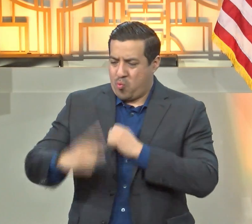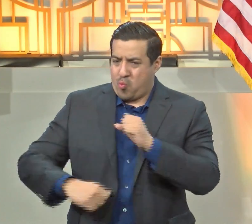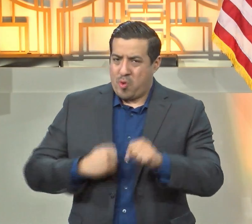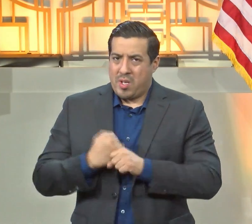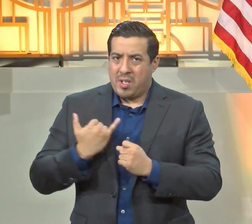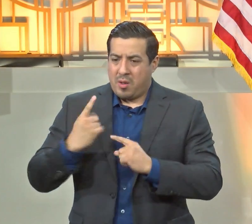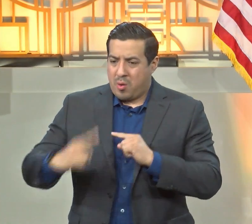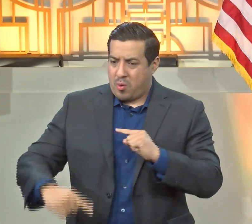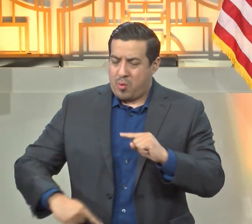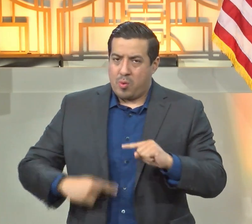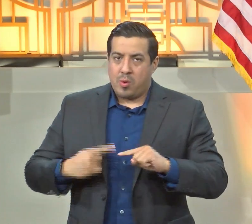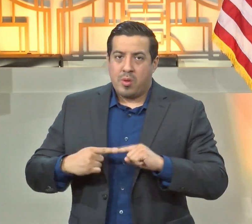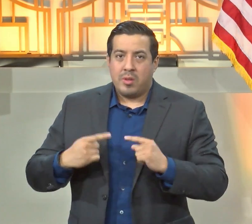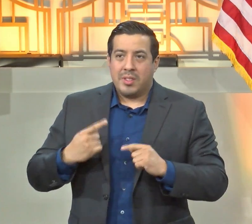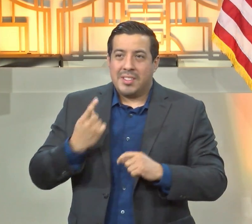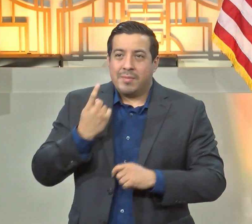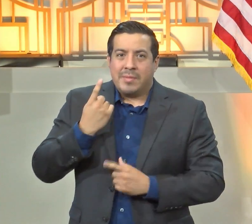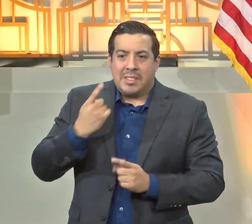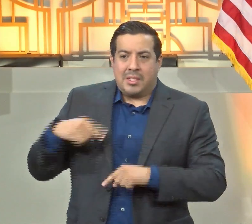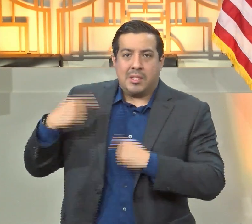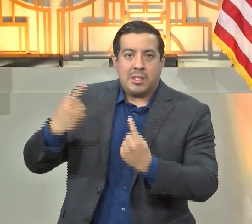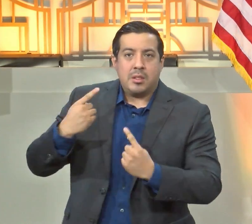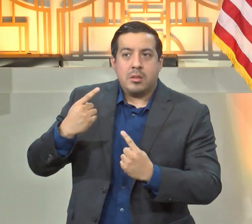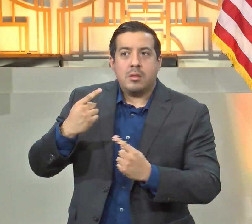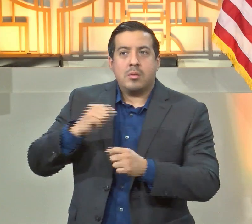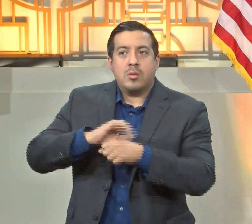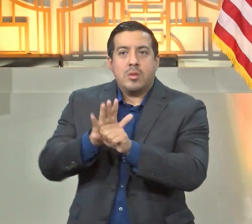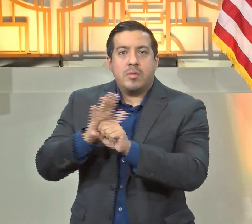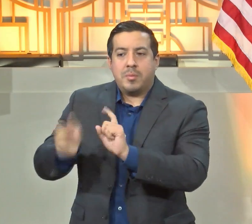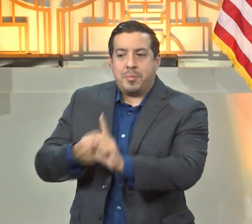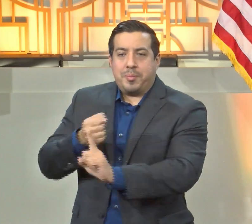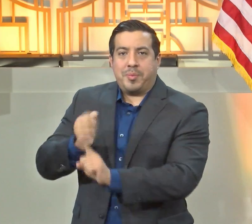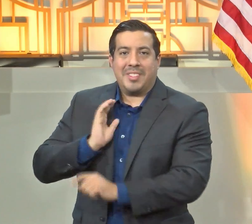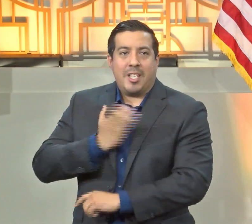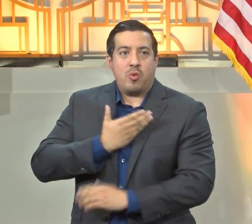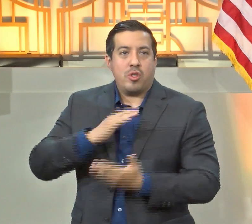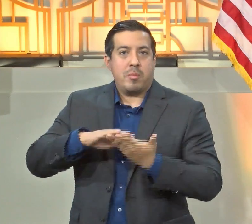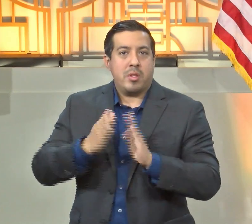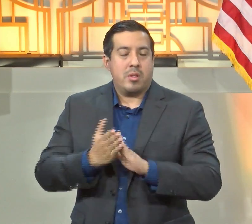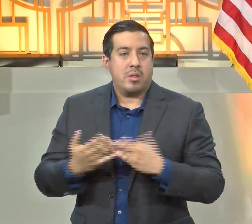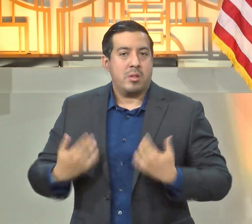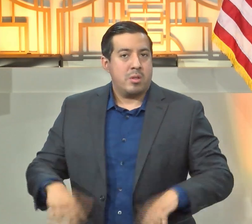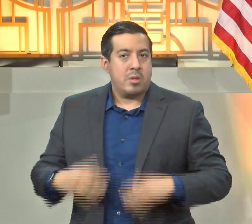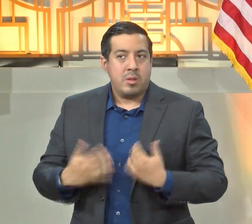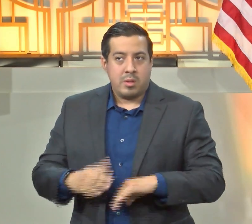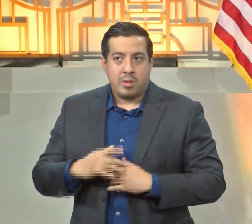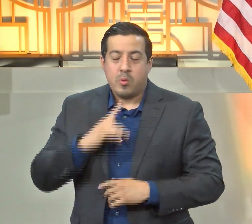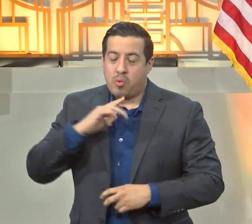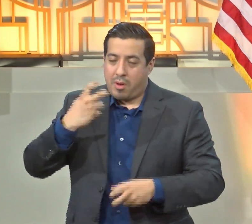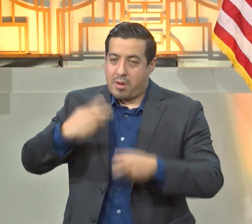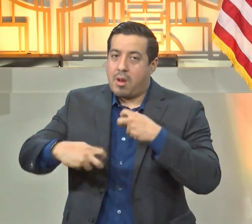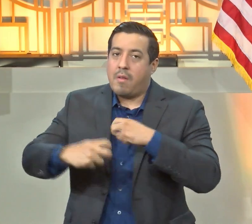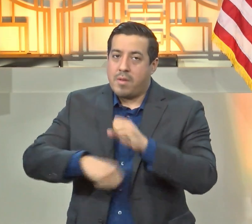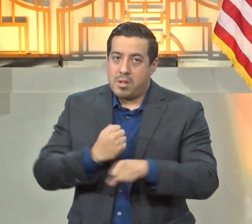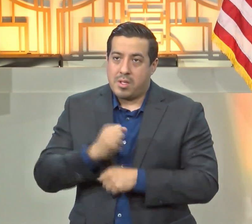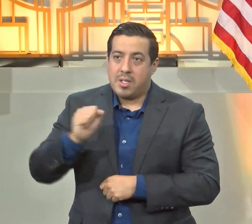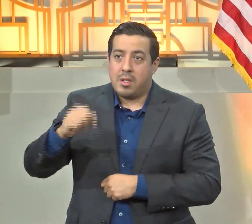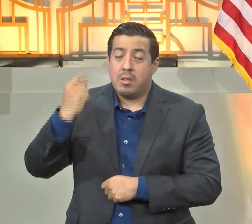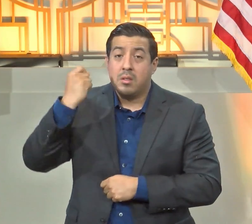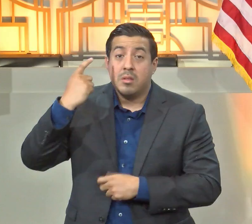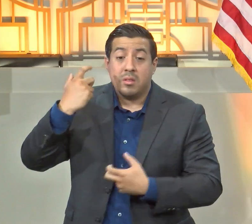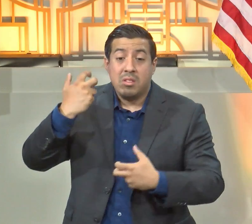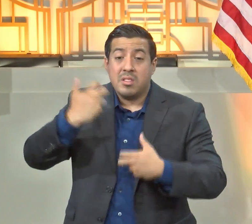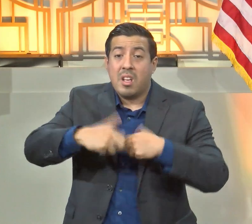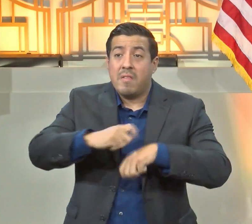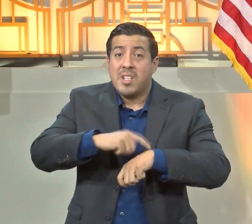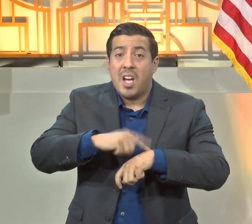since COVID-19 began impacting our community. And it's been a tough year, but we know that tough